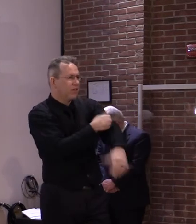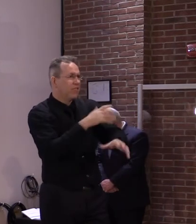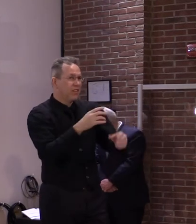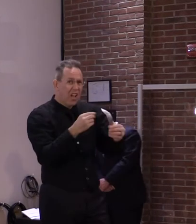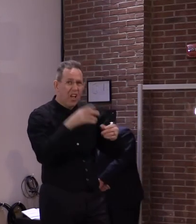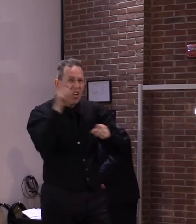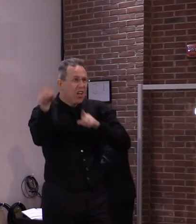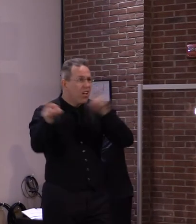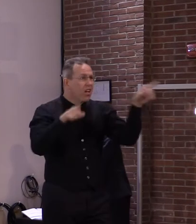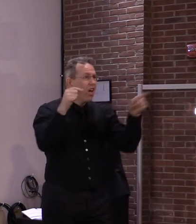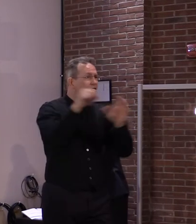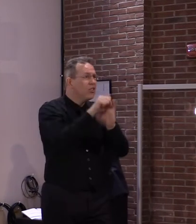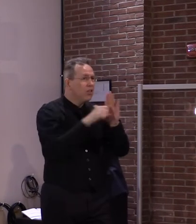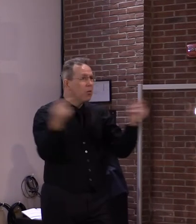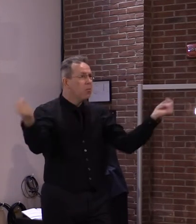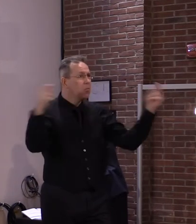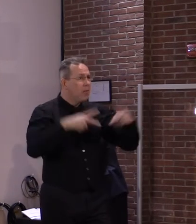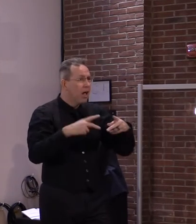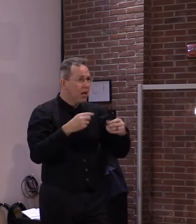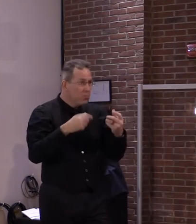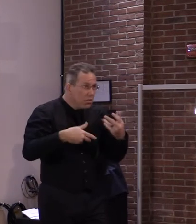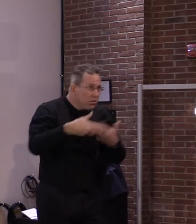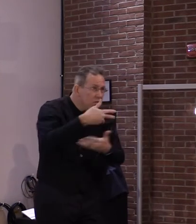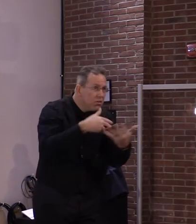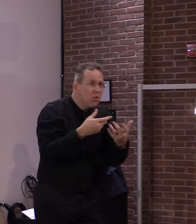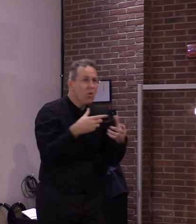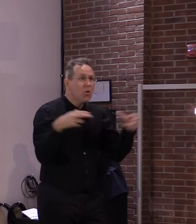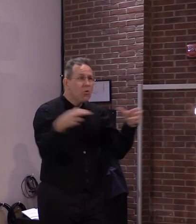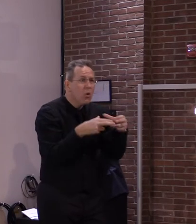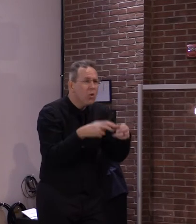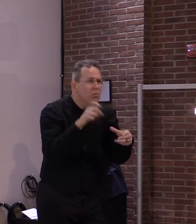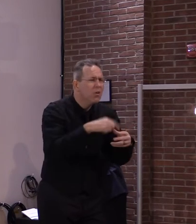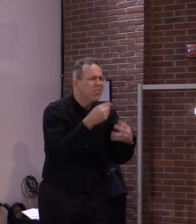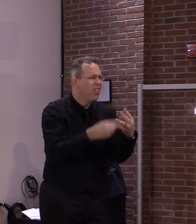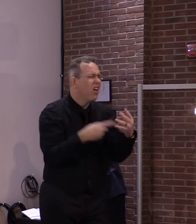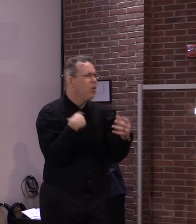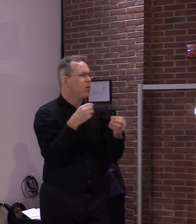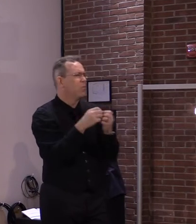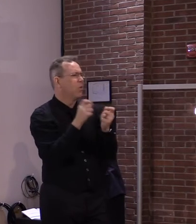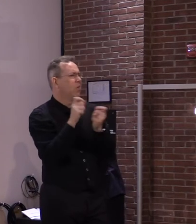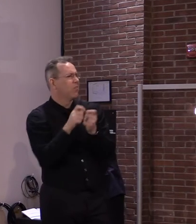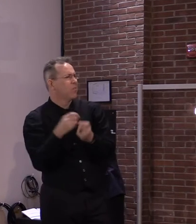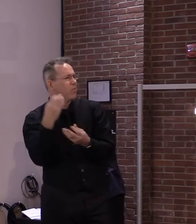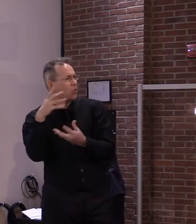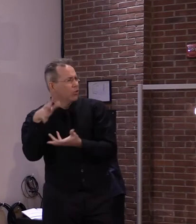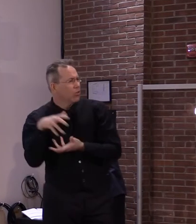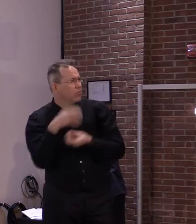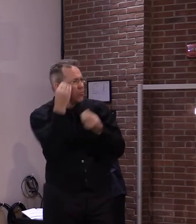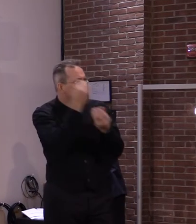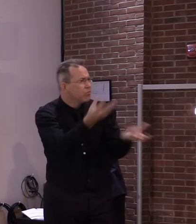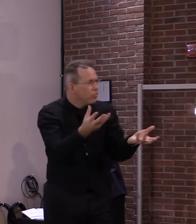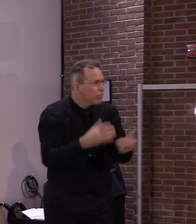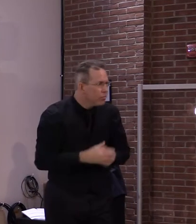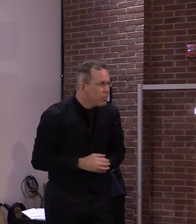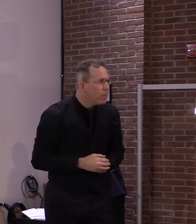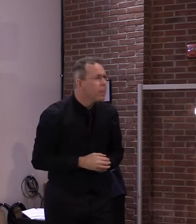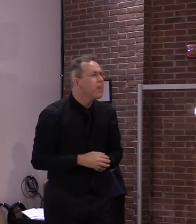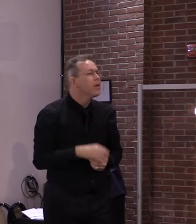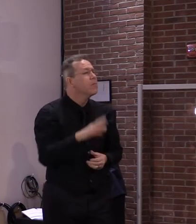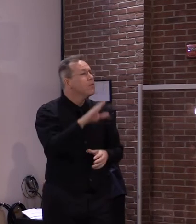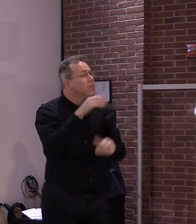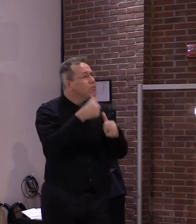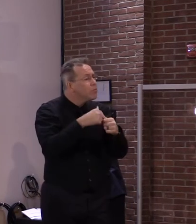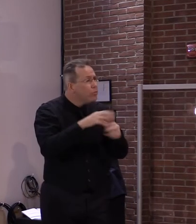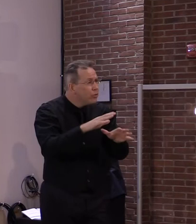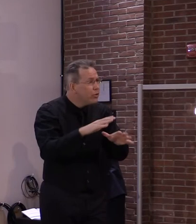going to be moving in that direction as well since we're pretty early in the vaccine scheme we feel comfortable waiting a little bit